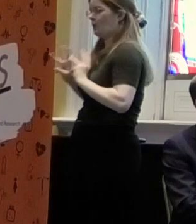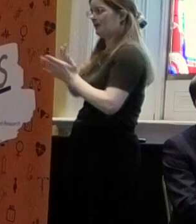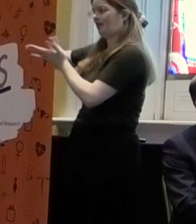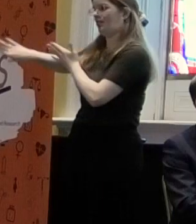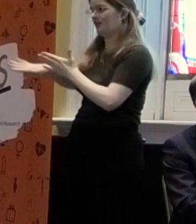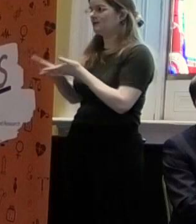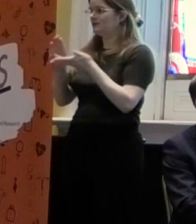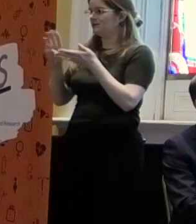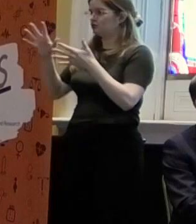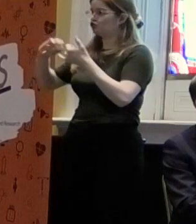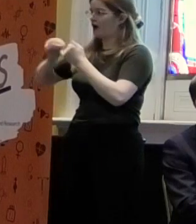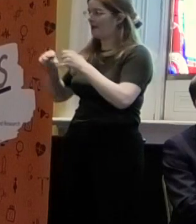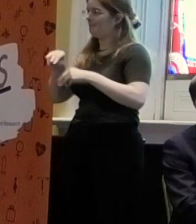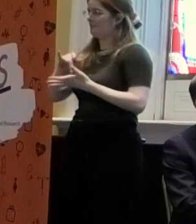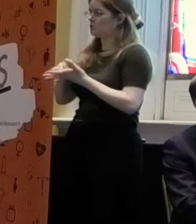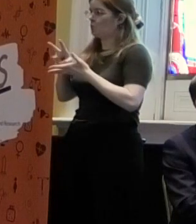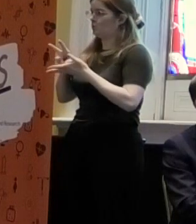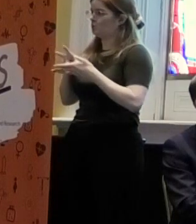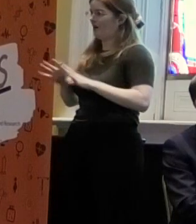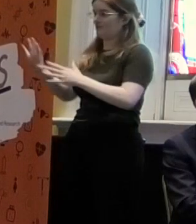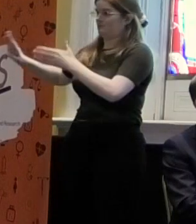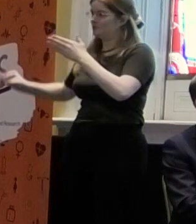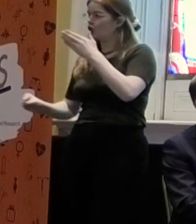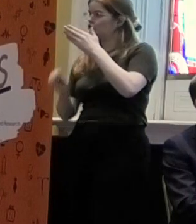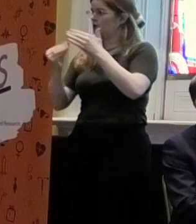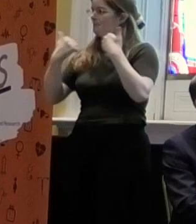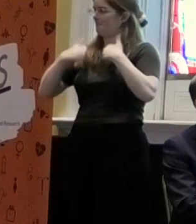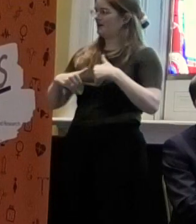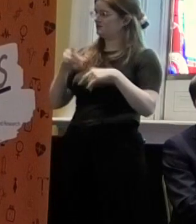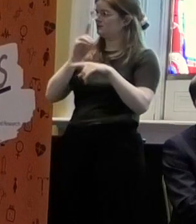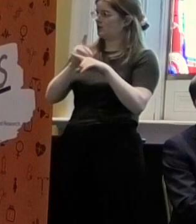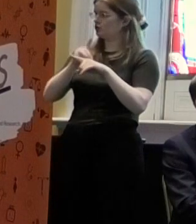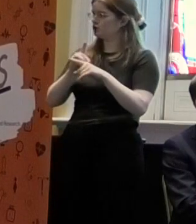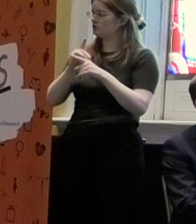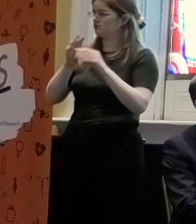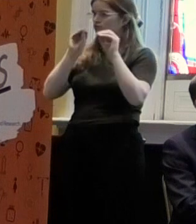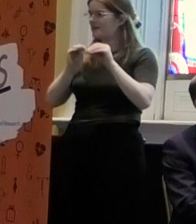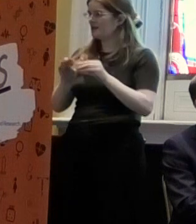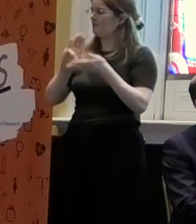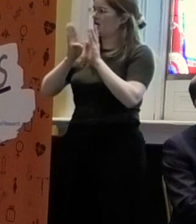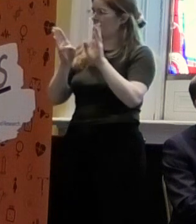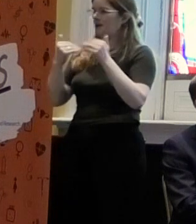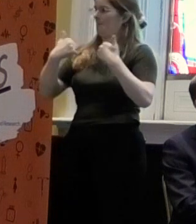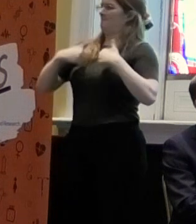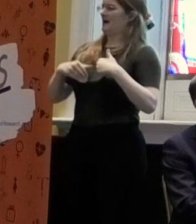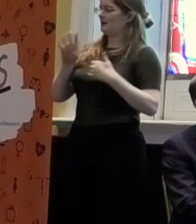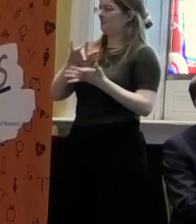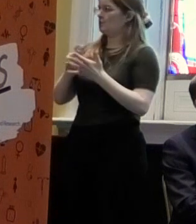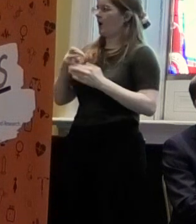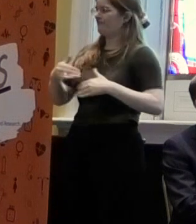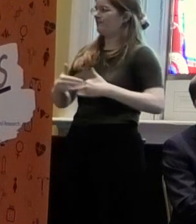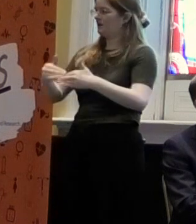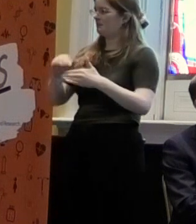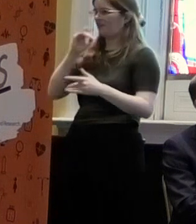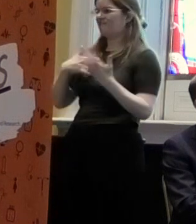the medical profession, and then eventually into the medical career. And you can be both a man midwife, as they were called. A man midwife.